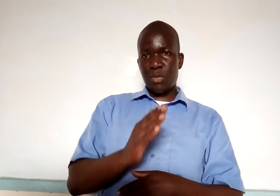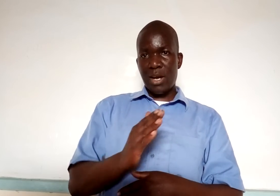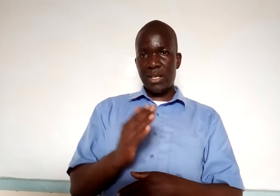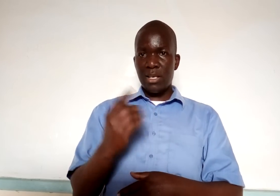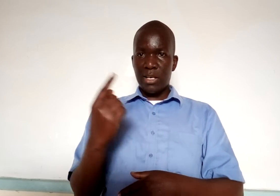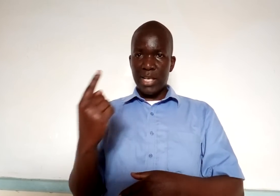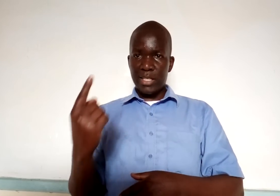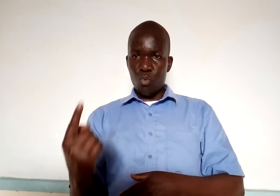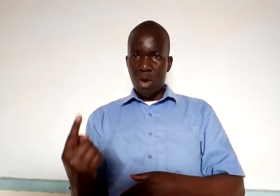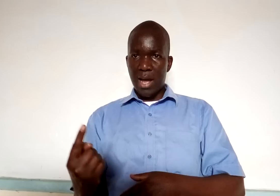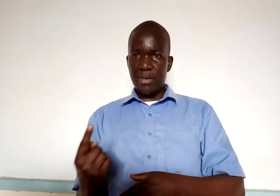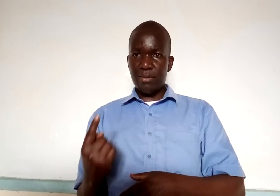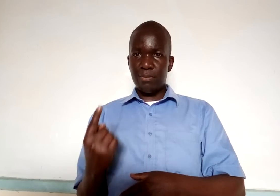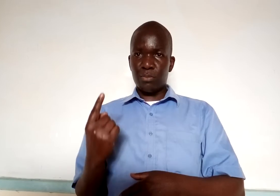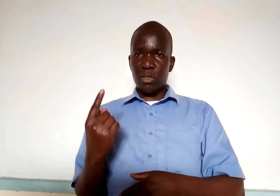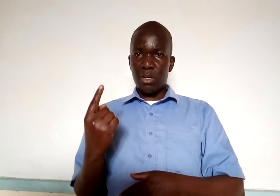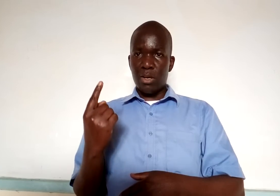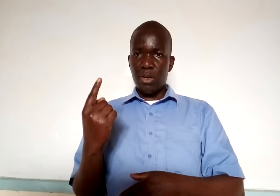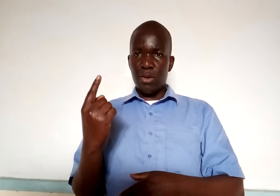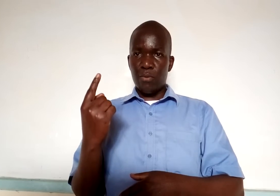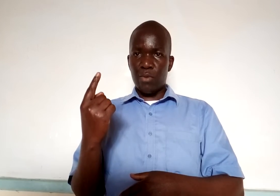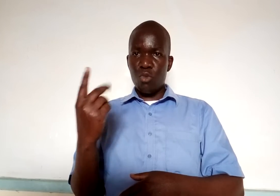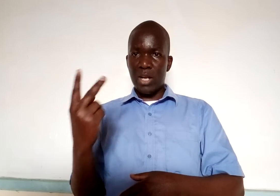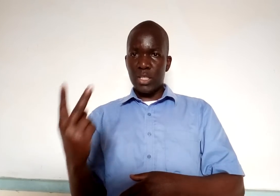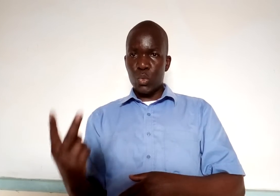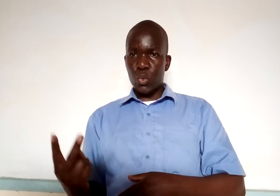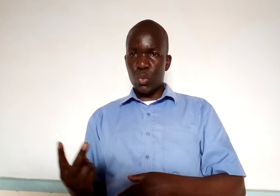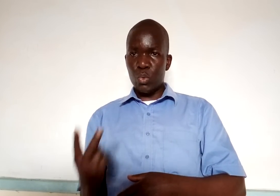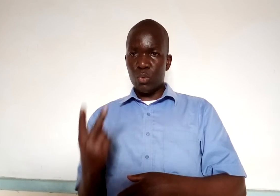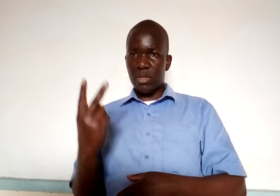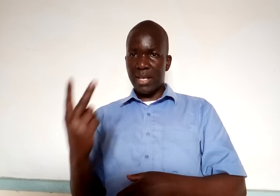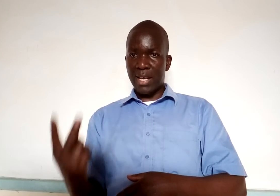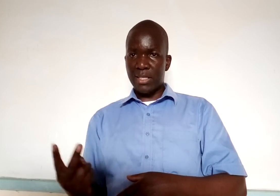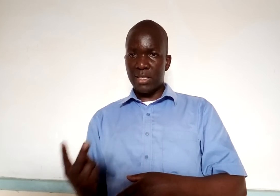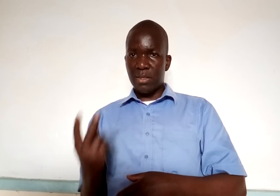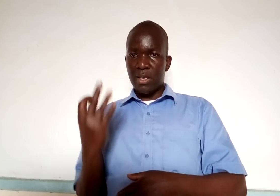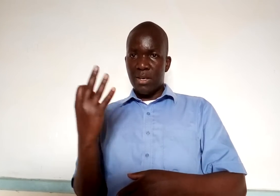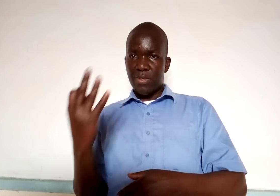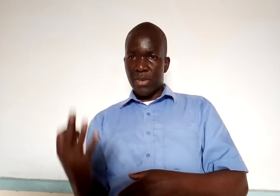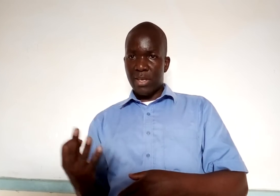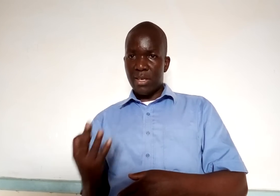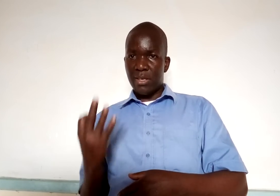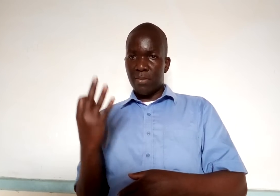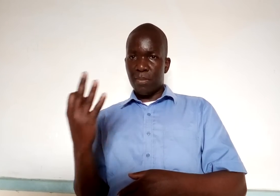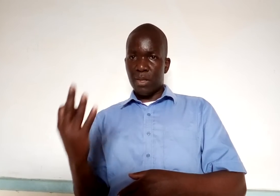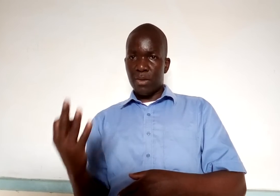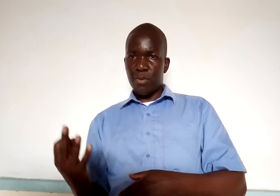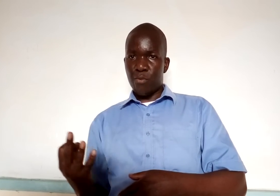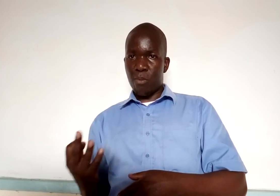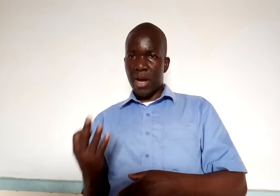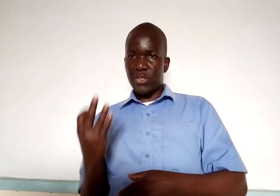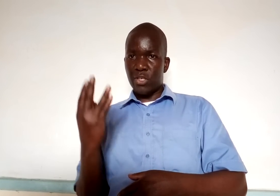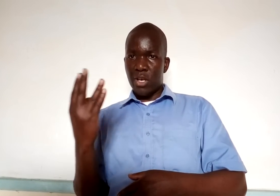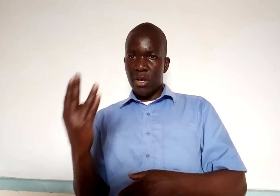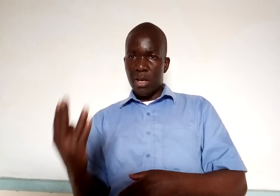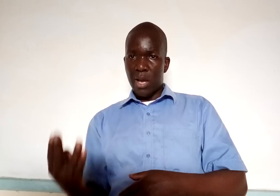January, just 1. February, 2, like that. 3 for March, April